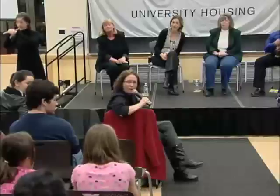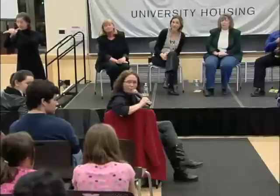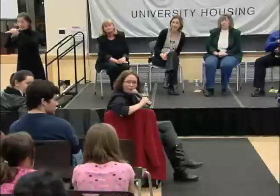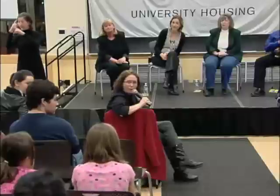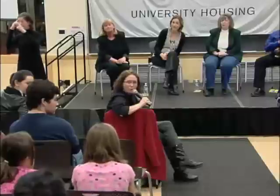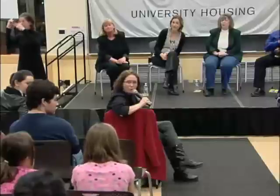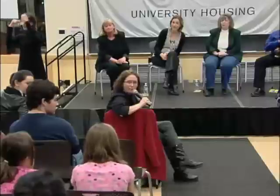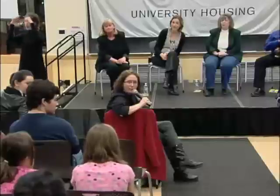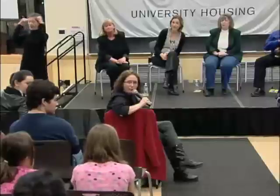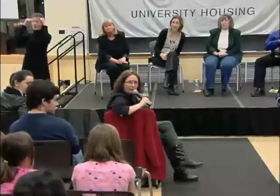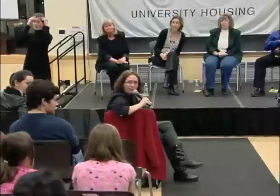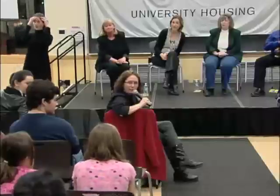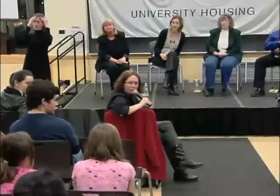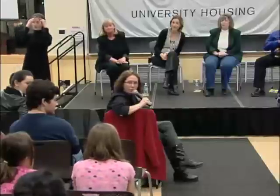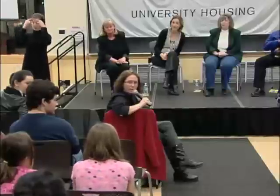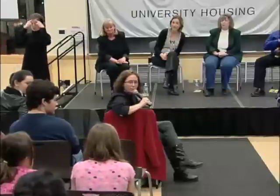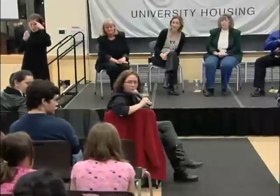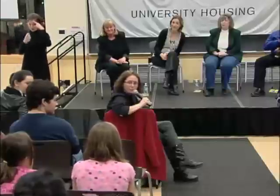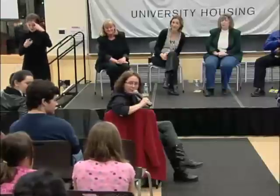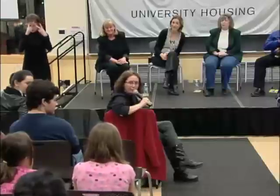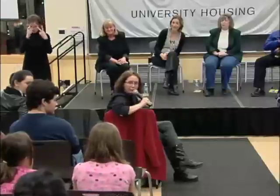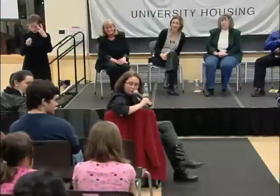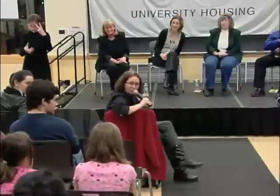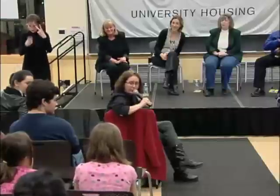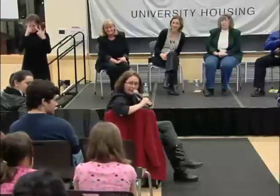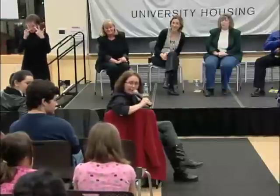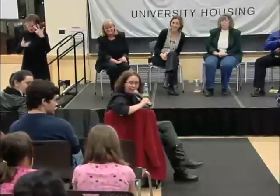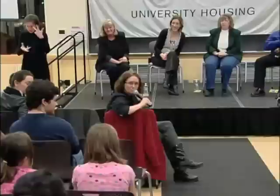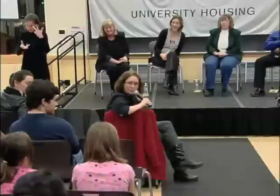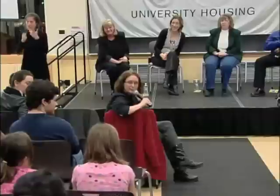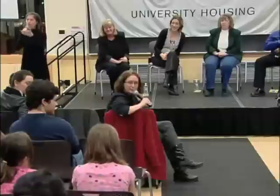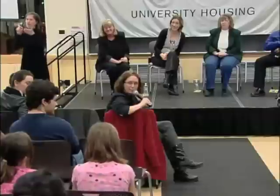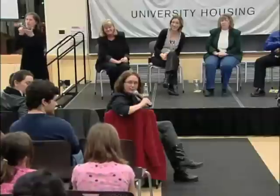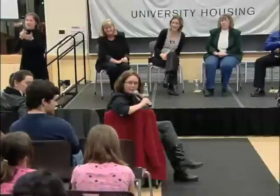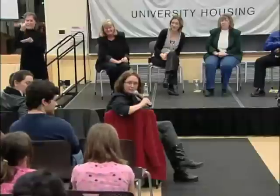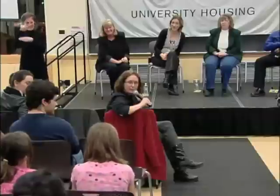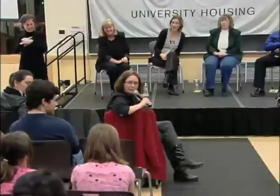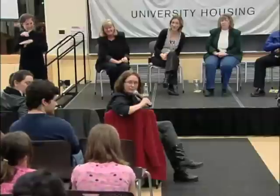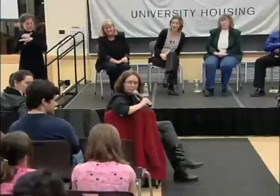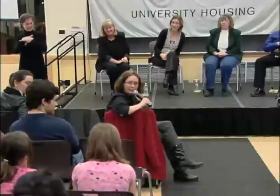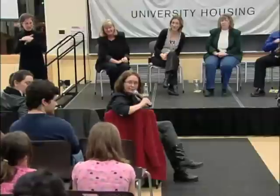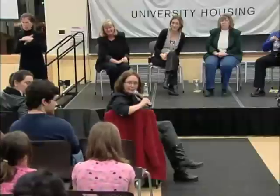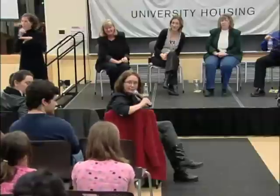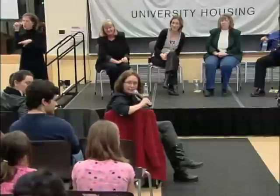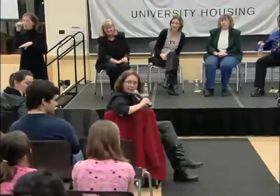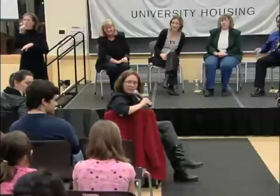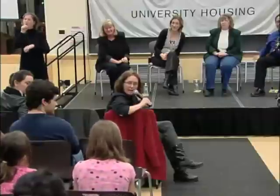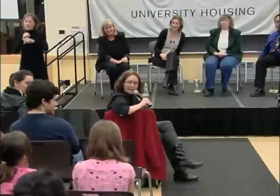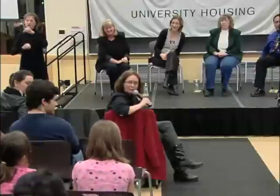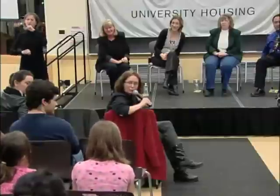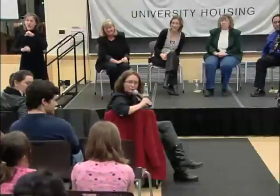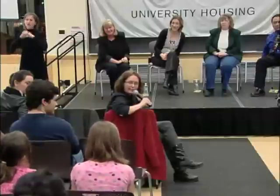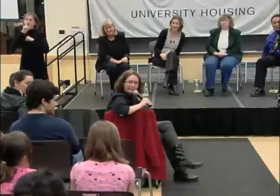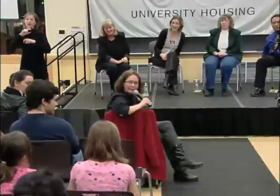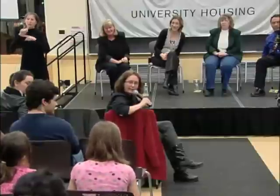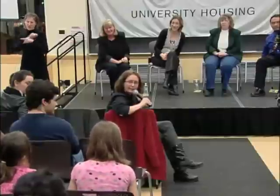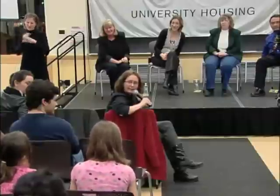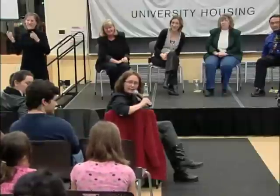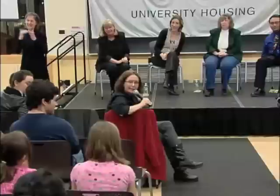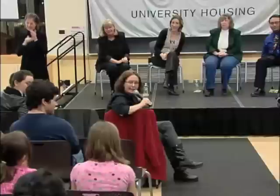my thoughts on the paper in English. It's really frustrating, and I have to practice and practice and practice and practice. And I have to do it again and again and again, and I get